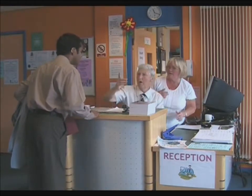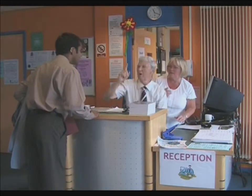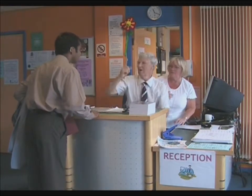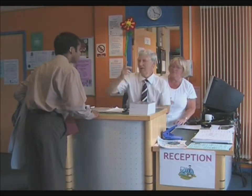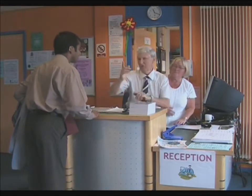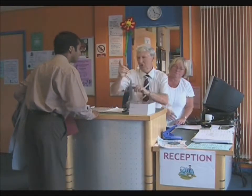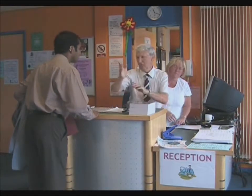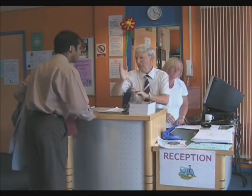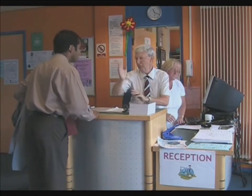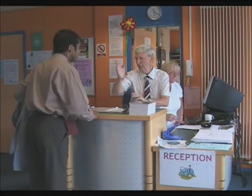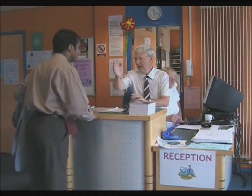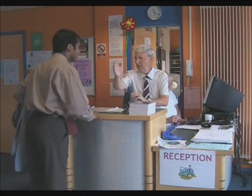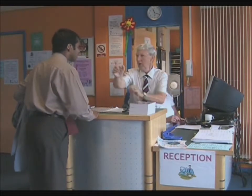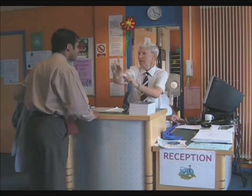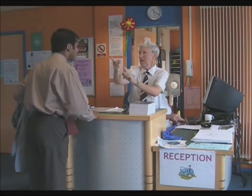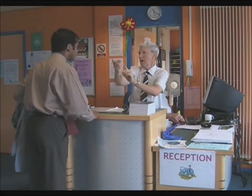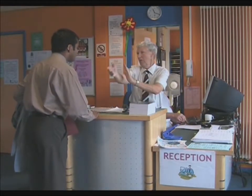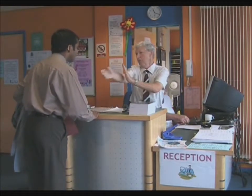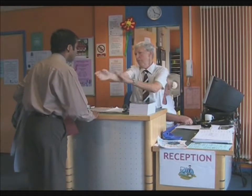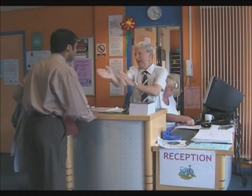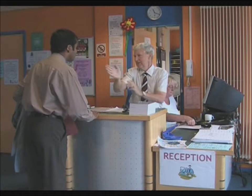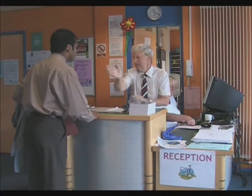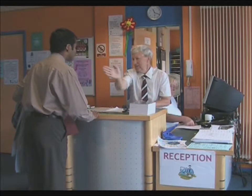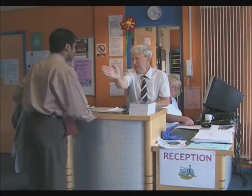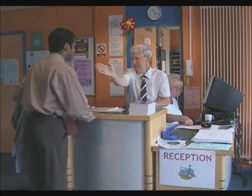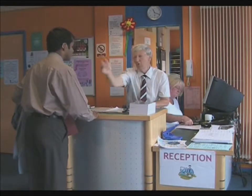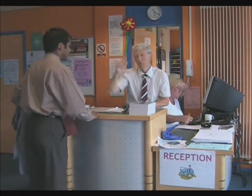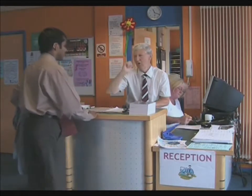Do you want to know where the room is? It's down there, second on the right.